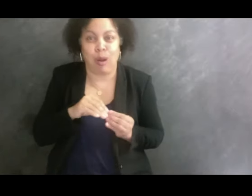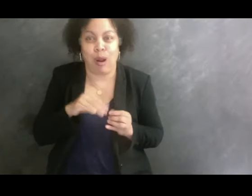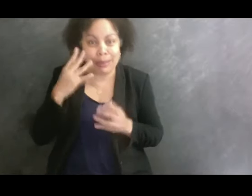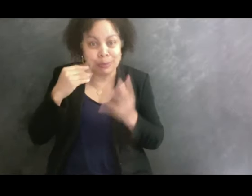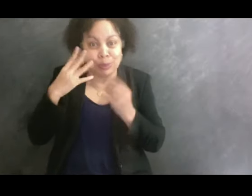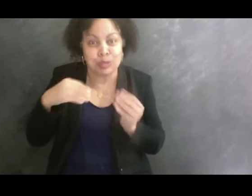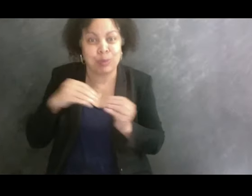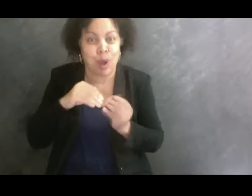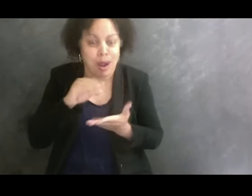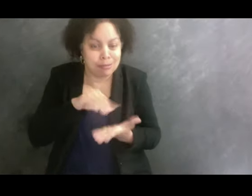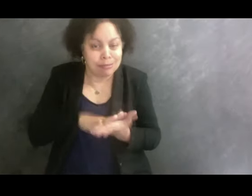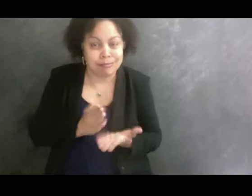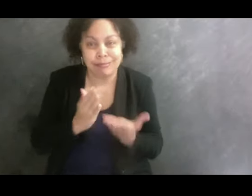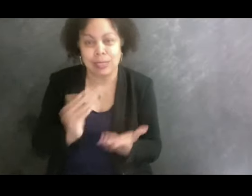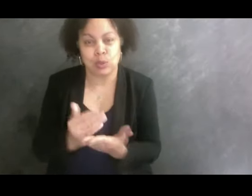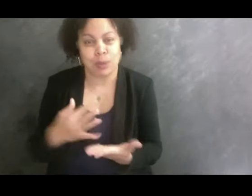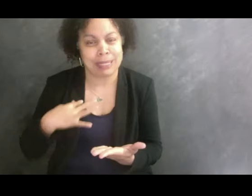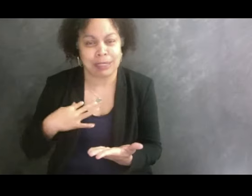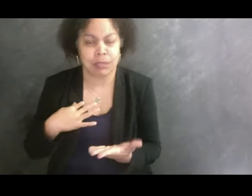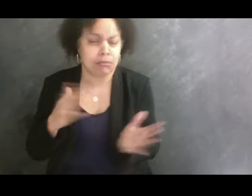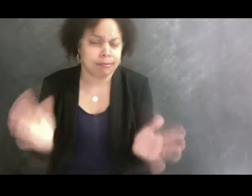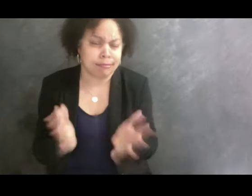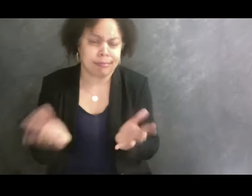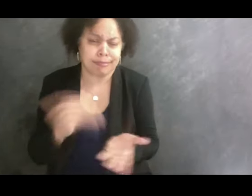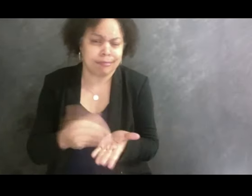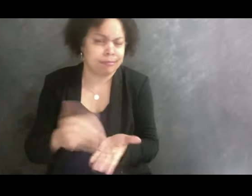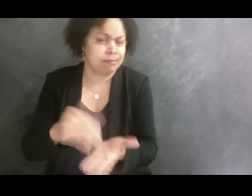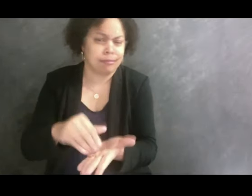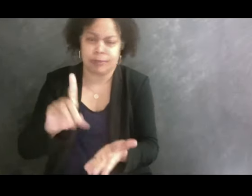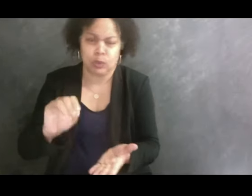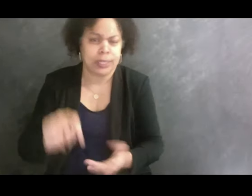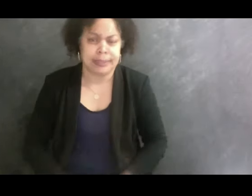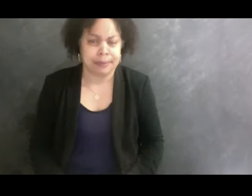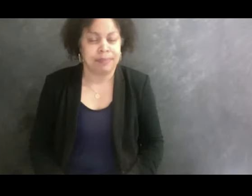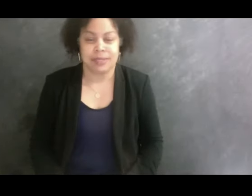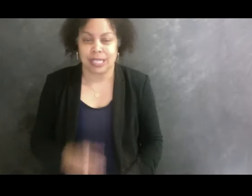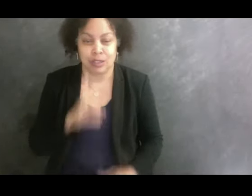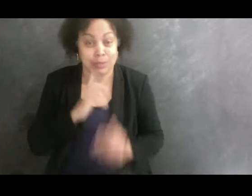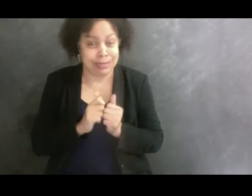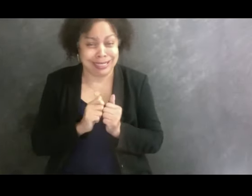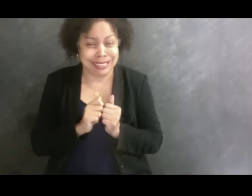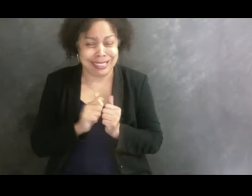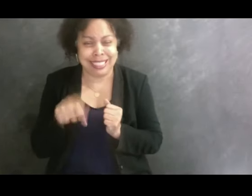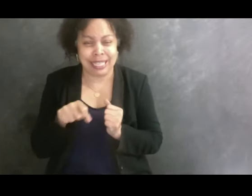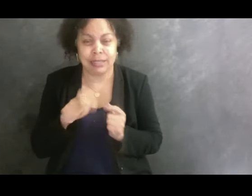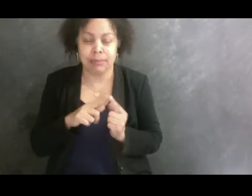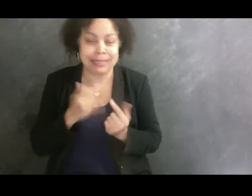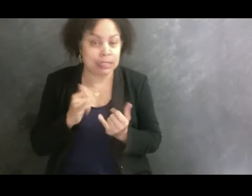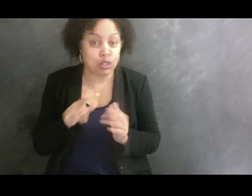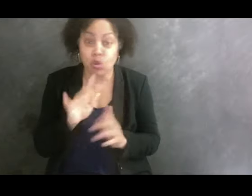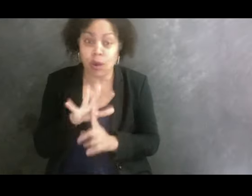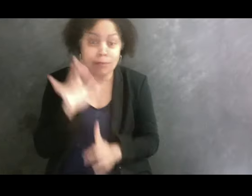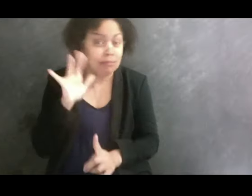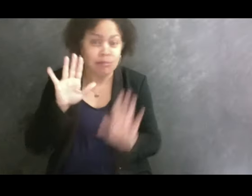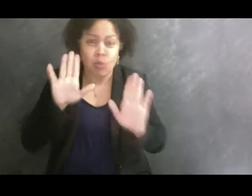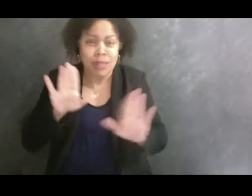really encourage you always to apply again. It's incredibly competitive. It doesn't mean that your work isn't amazing work.